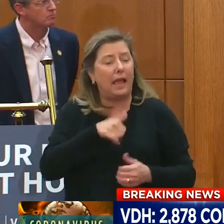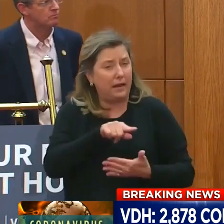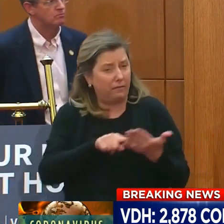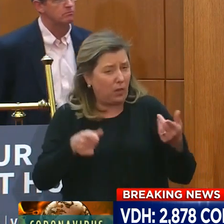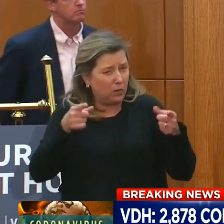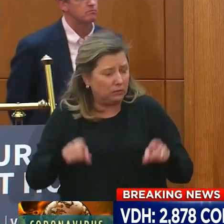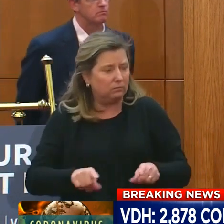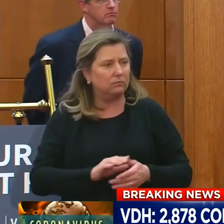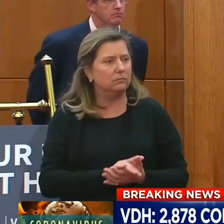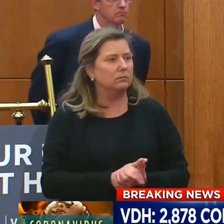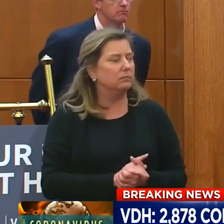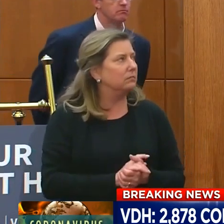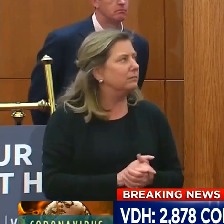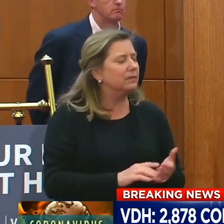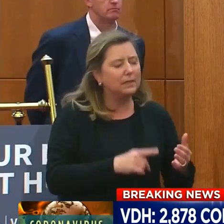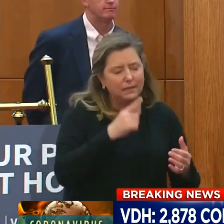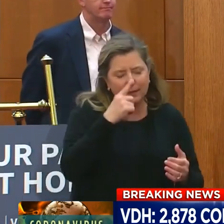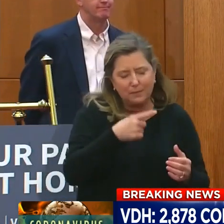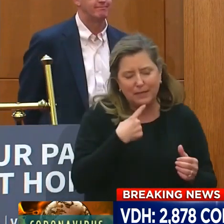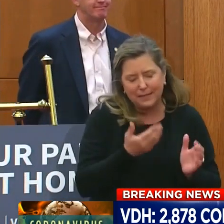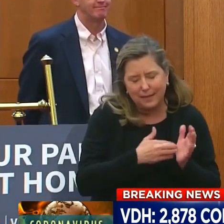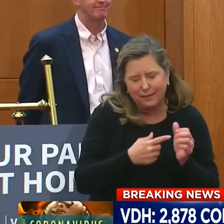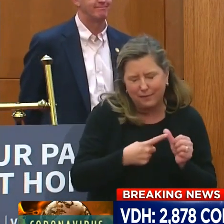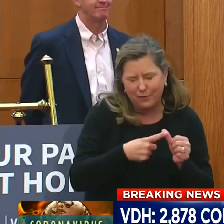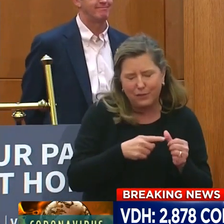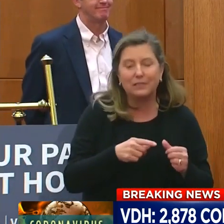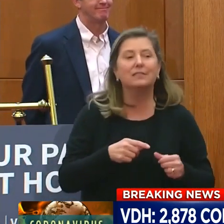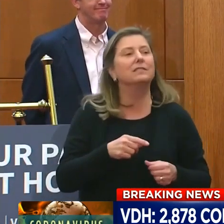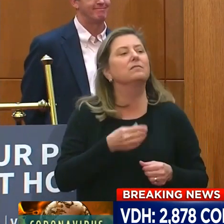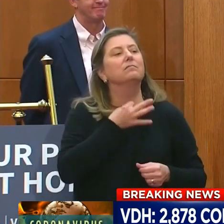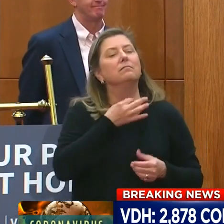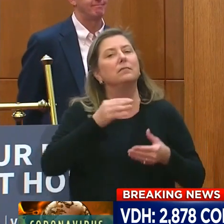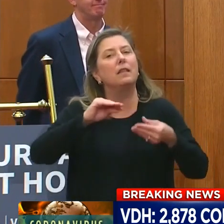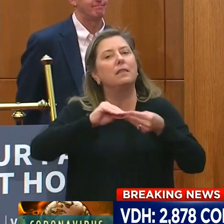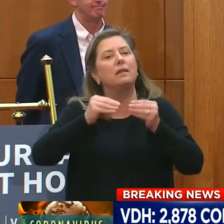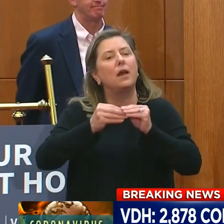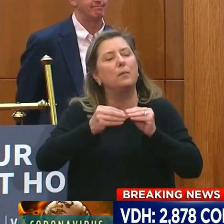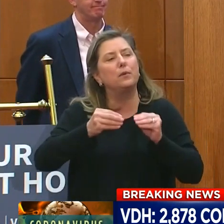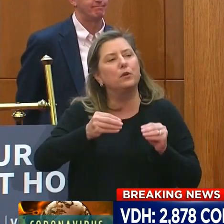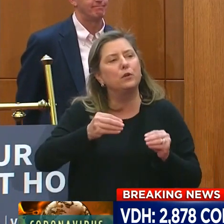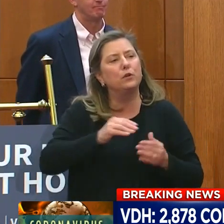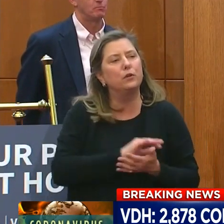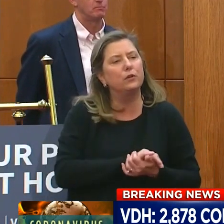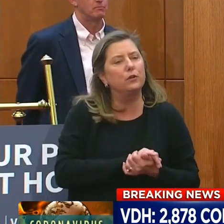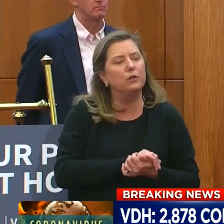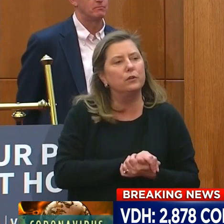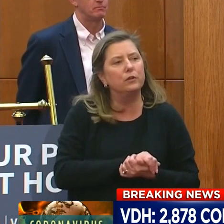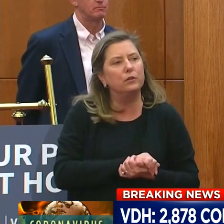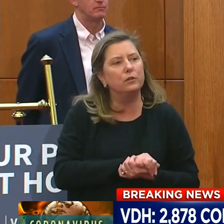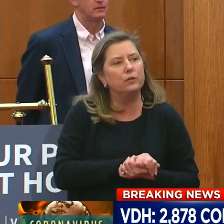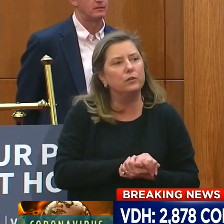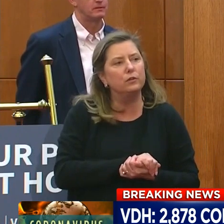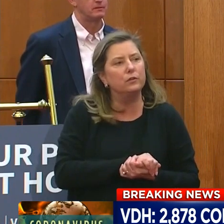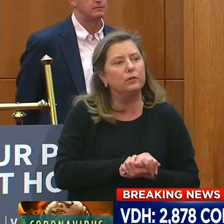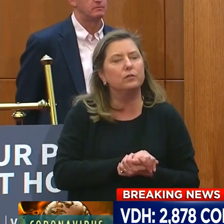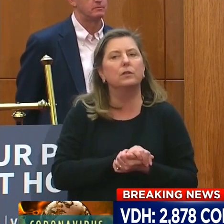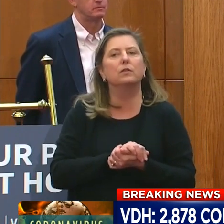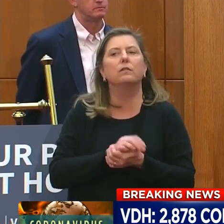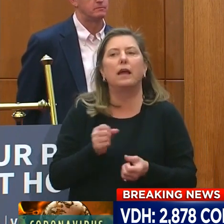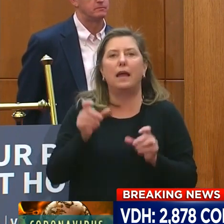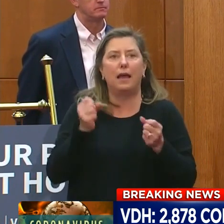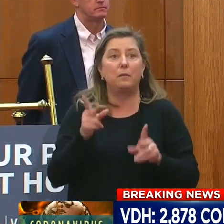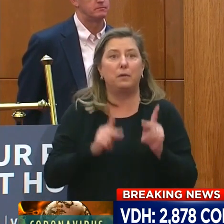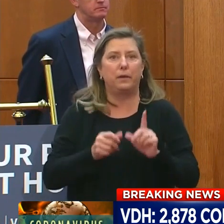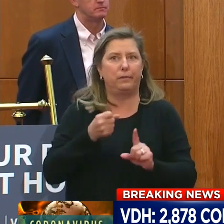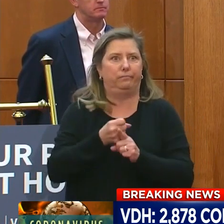Could you repeat the very first question? Can you release the numbers of outbreaks you've had at nursing homes or